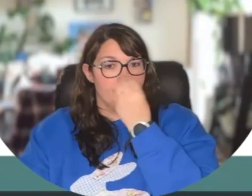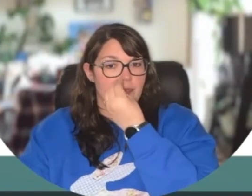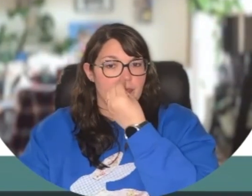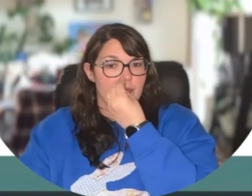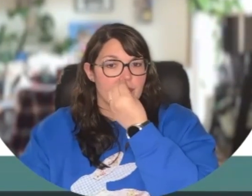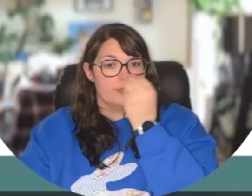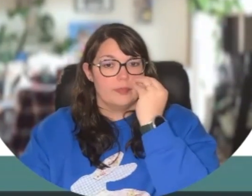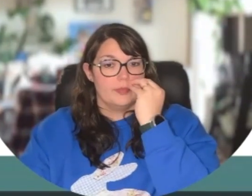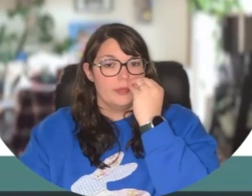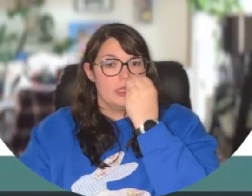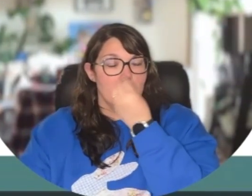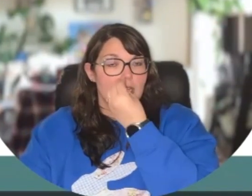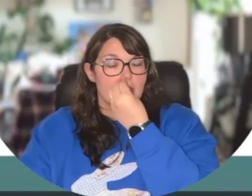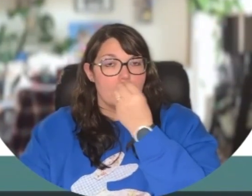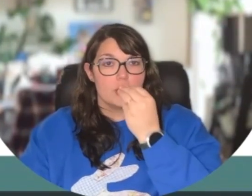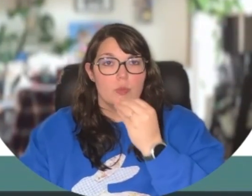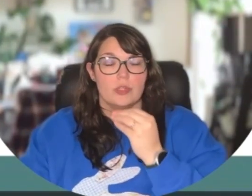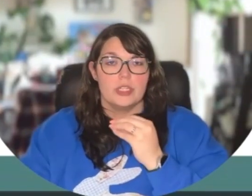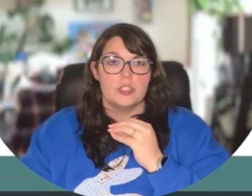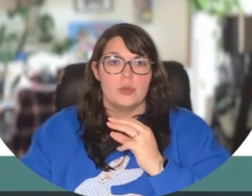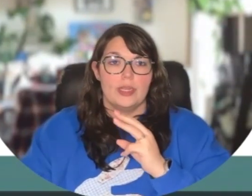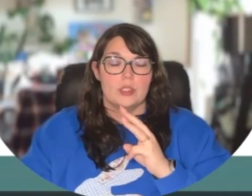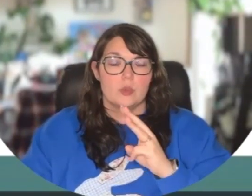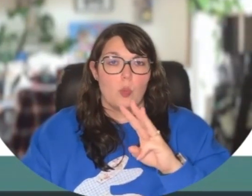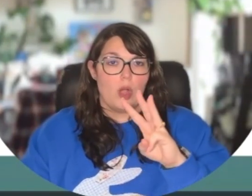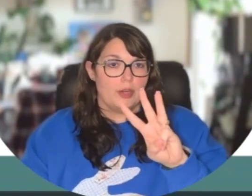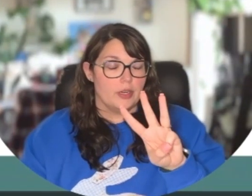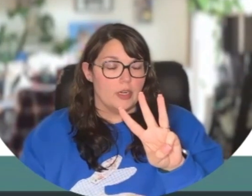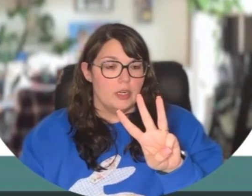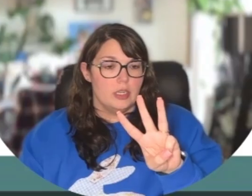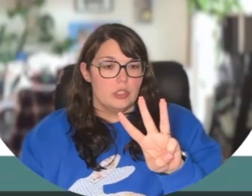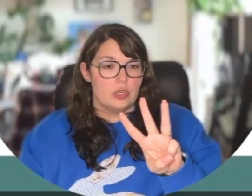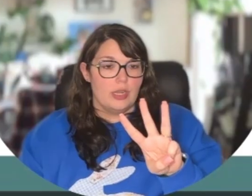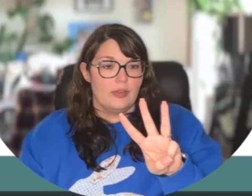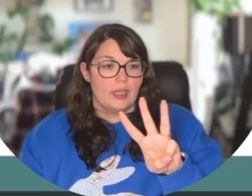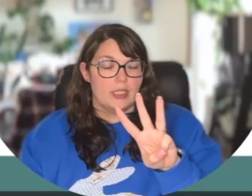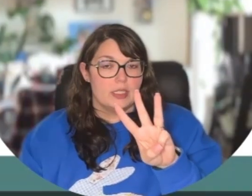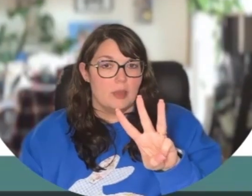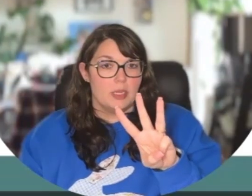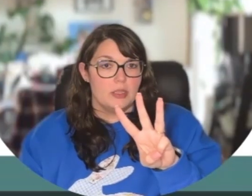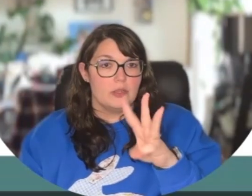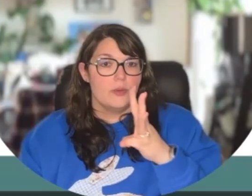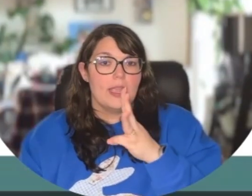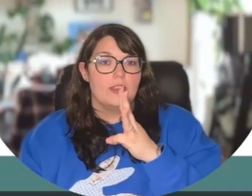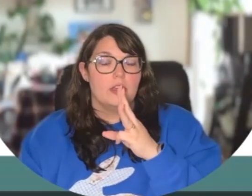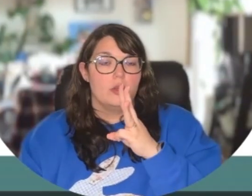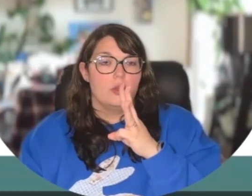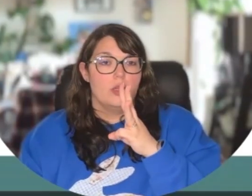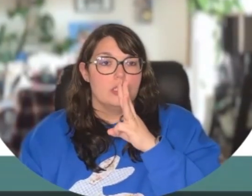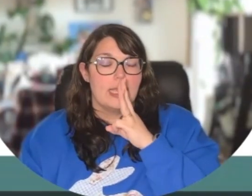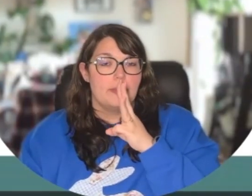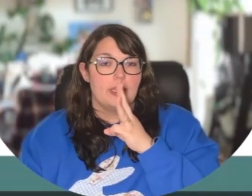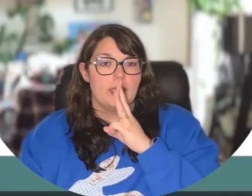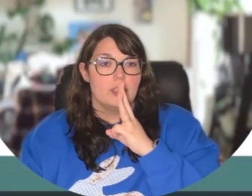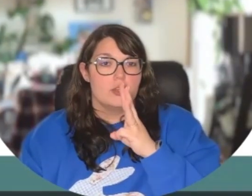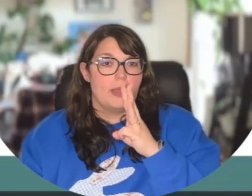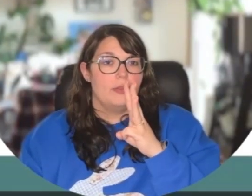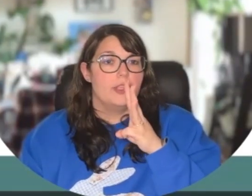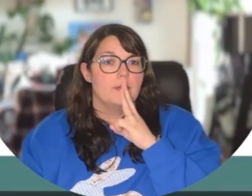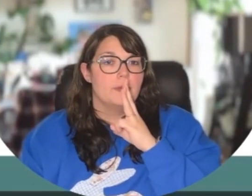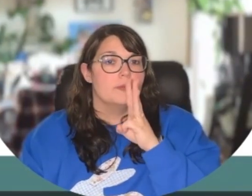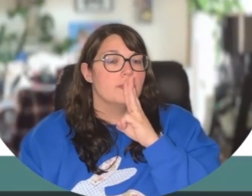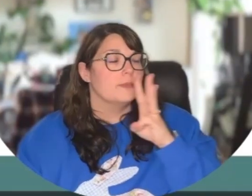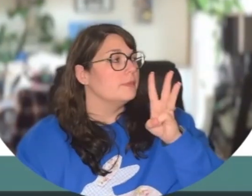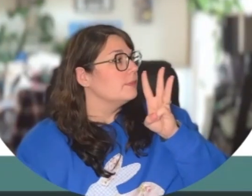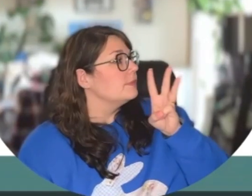flower. The next one we're going to do is water. So you have a W and then you'll tap it against your